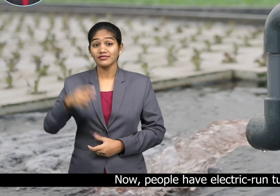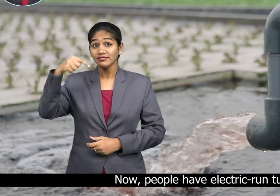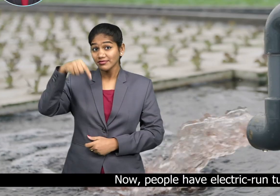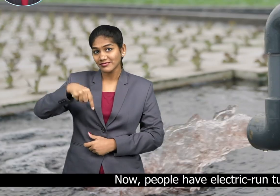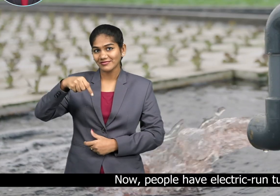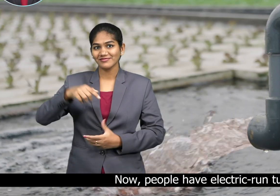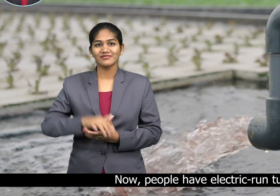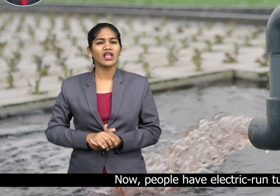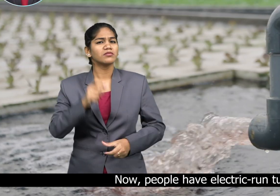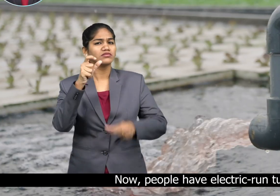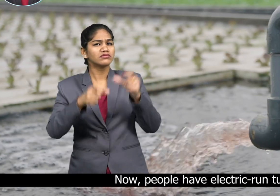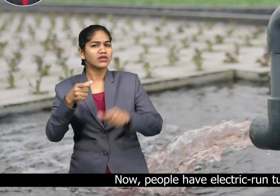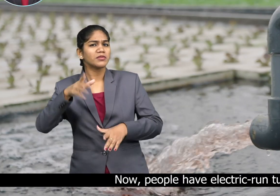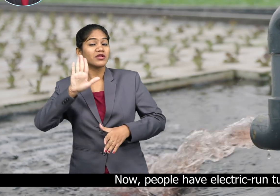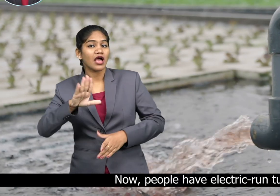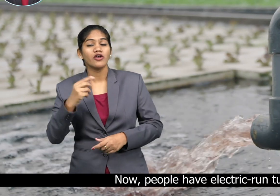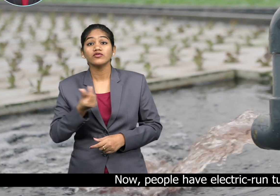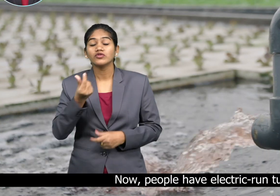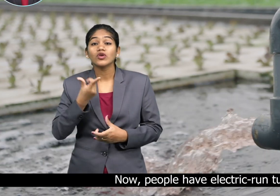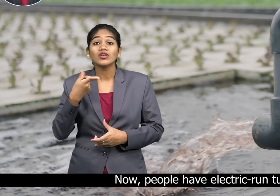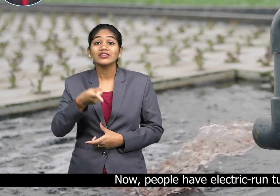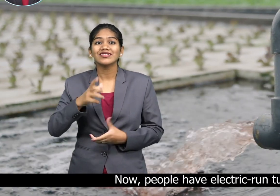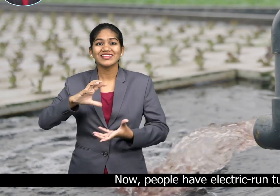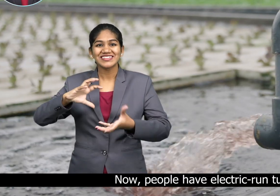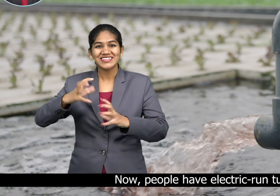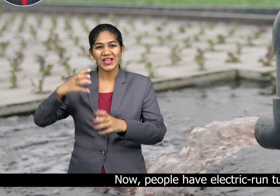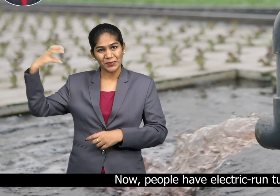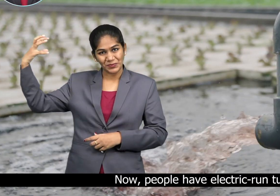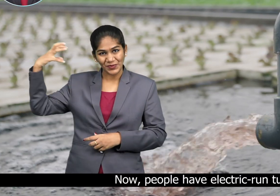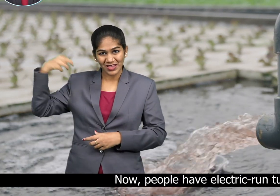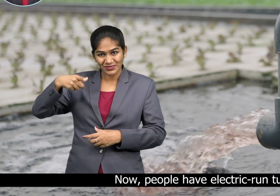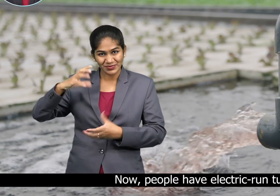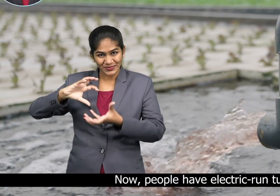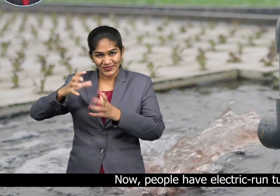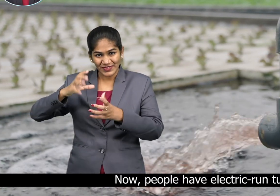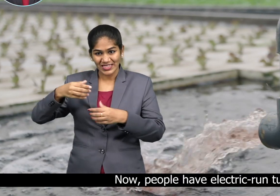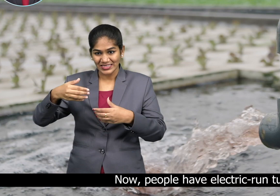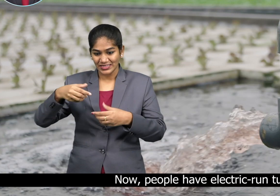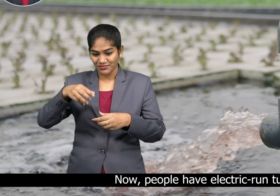Now, people have electric run tube wells.